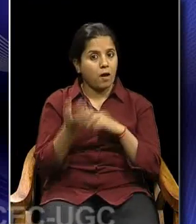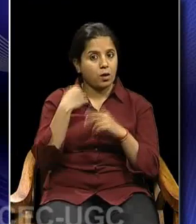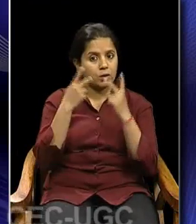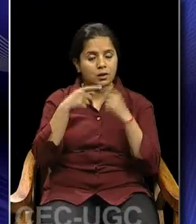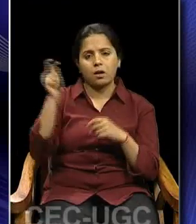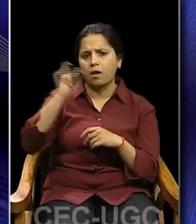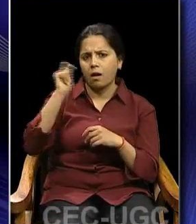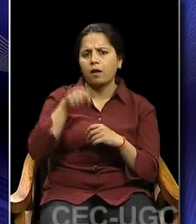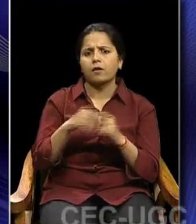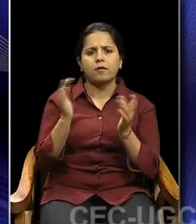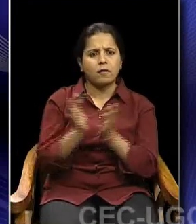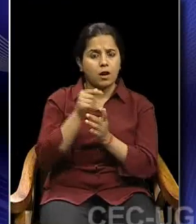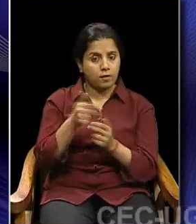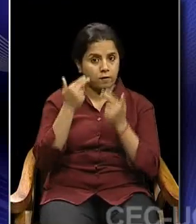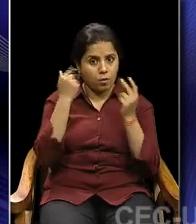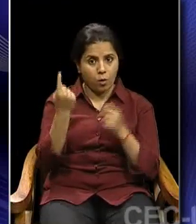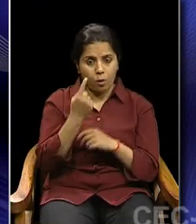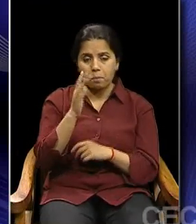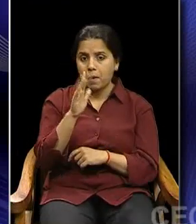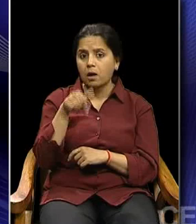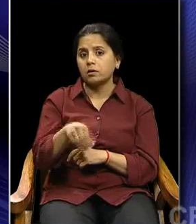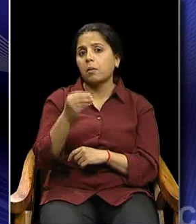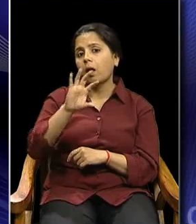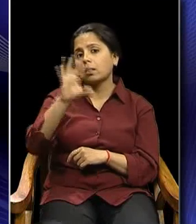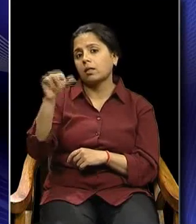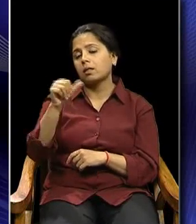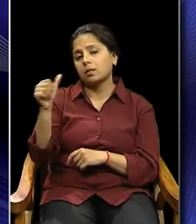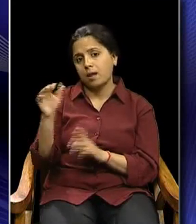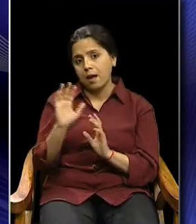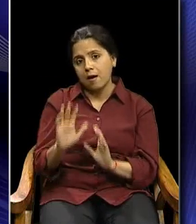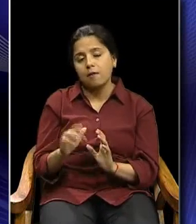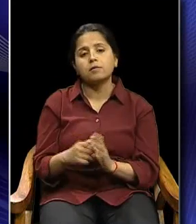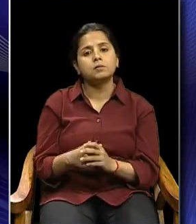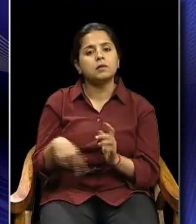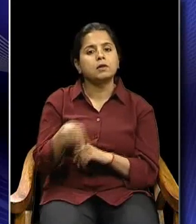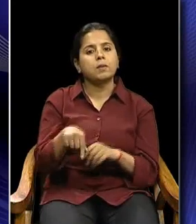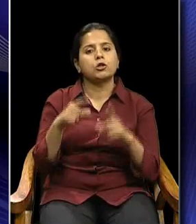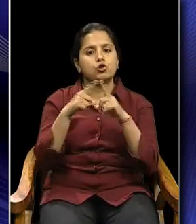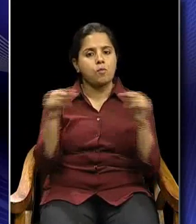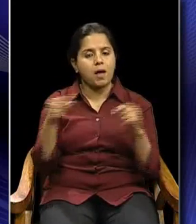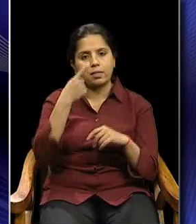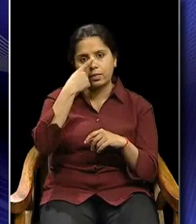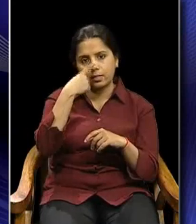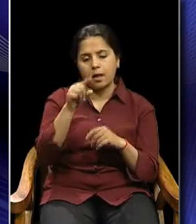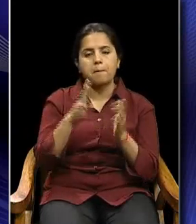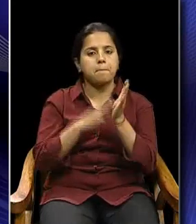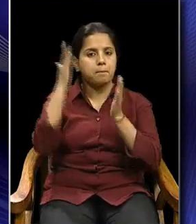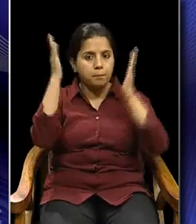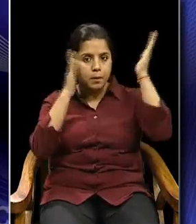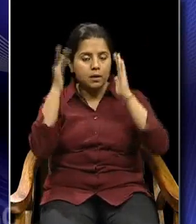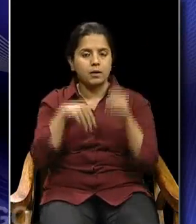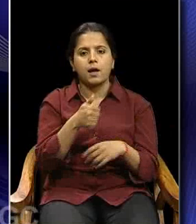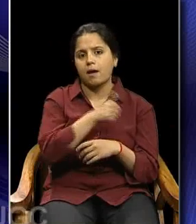kite festival is not only popular in India, but other countries like Japan, Thailand, Malaysia,